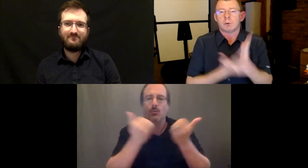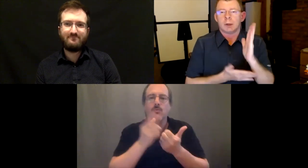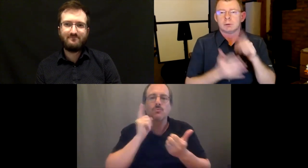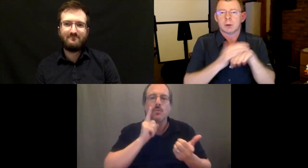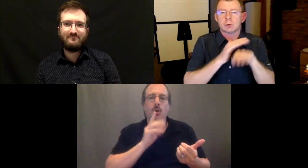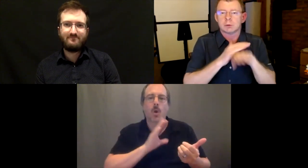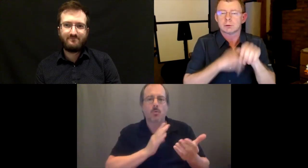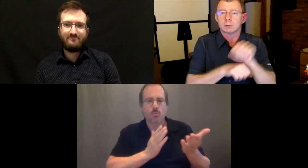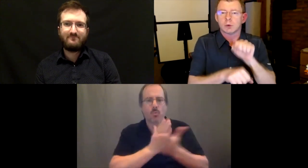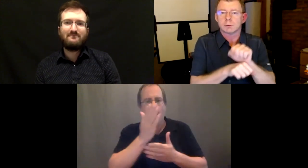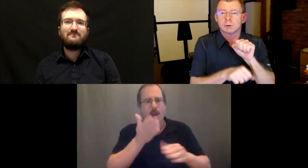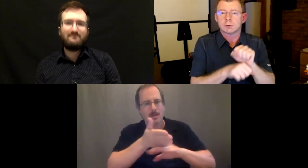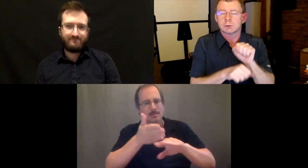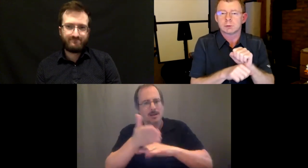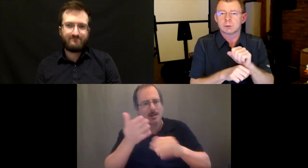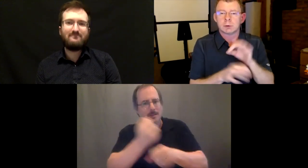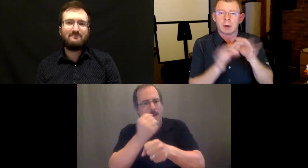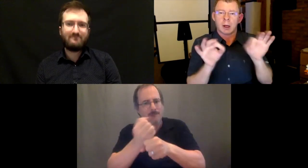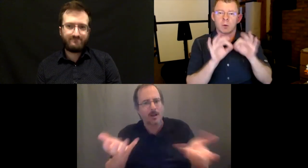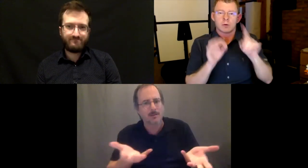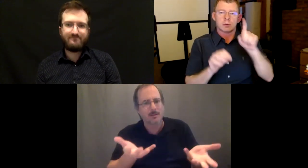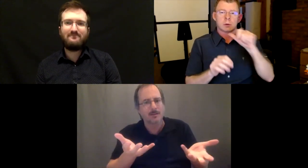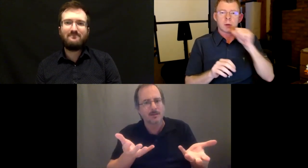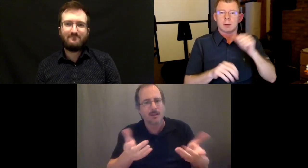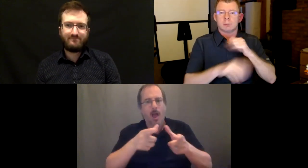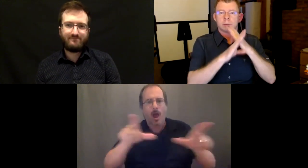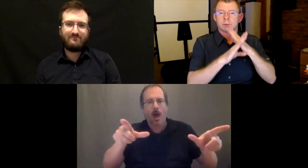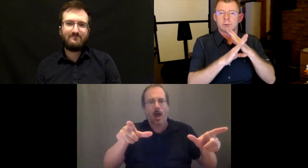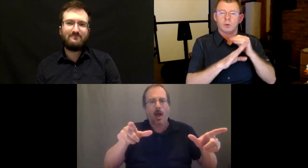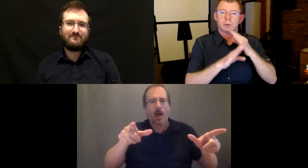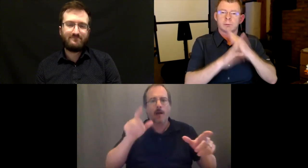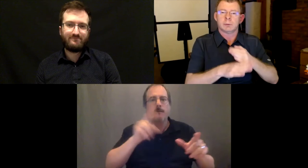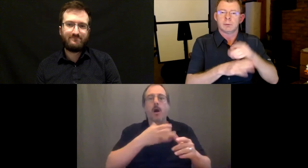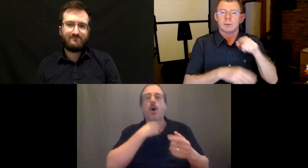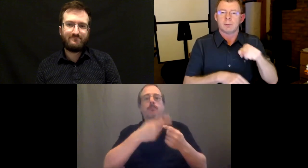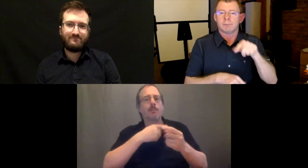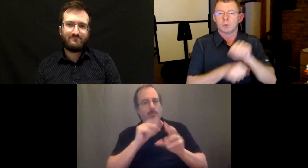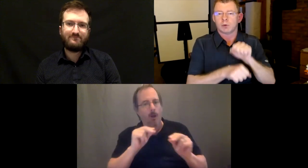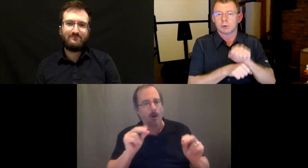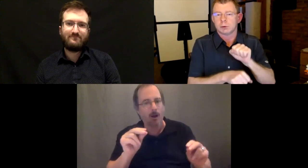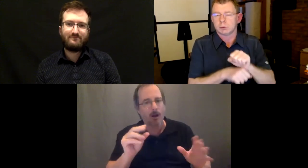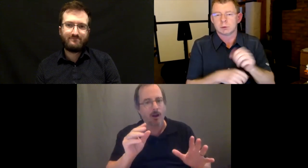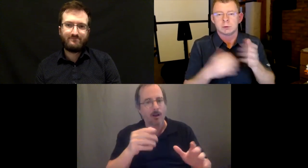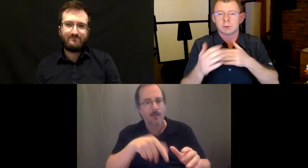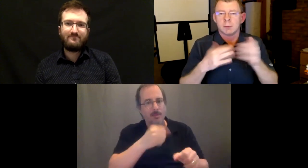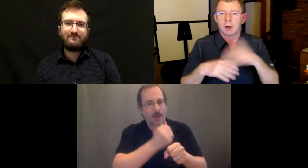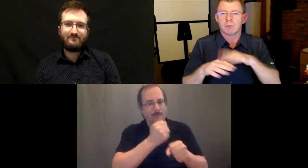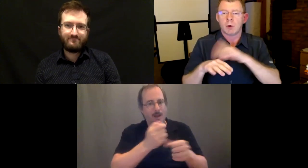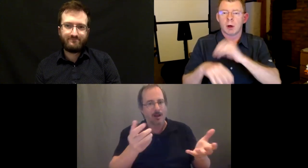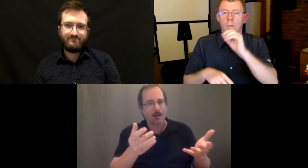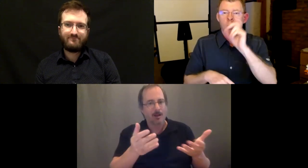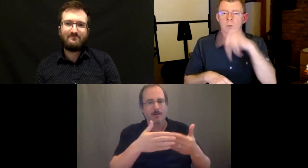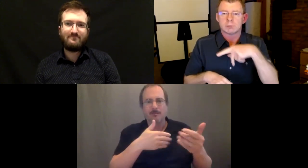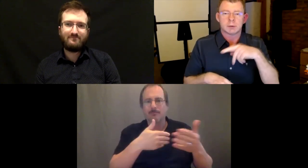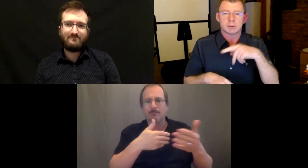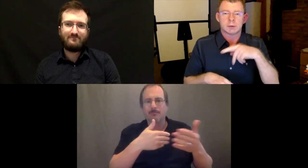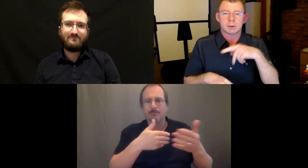place. That people have a right to access and to have a right to employment. Barriers shouldn't be in place for